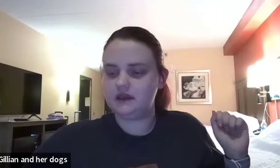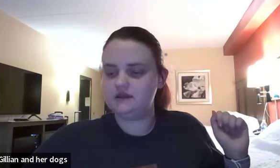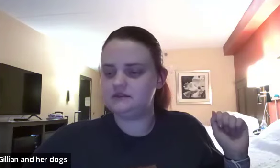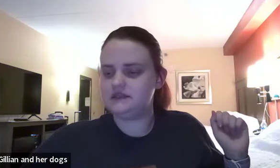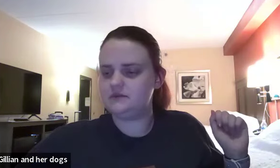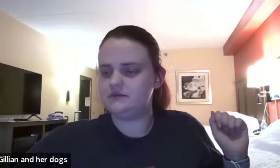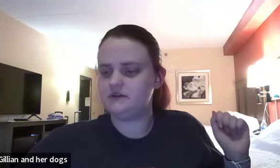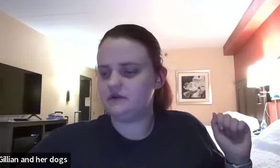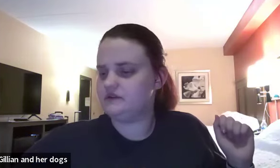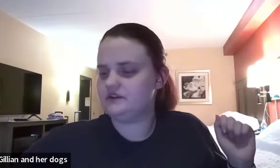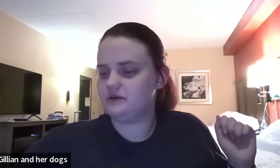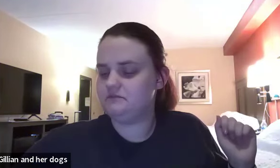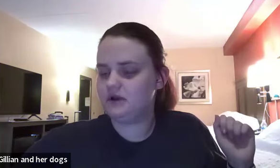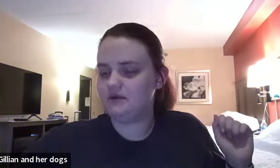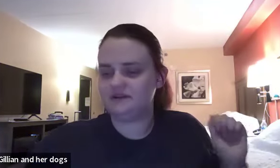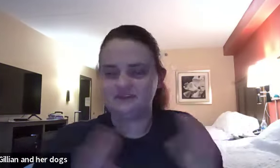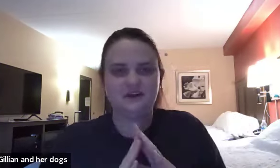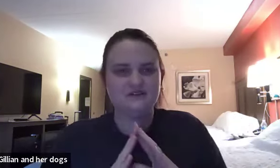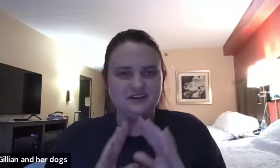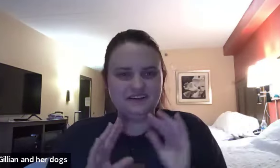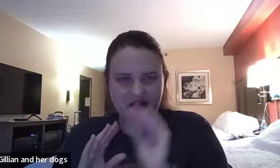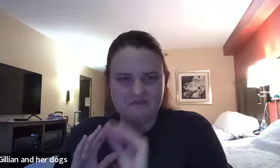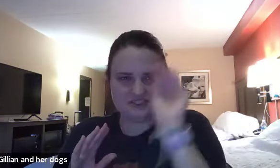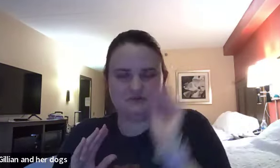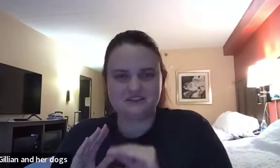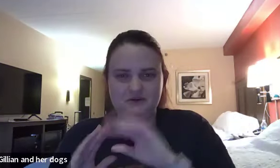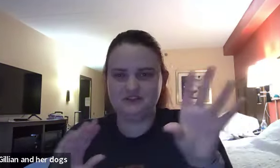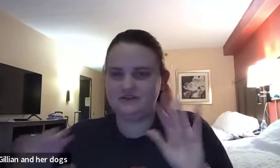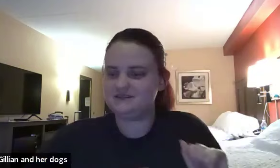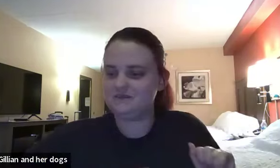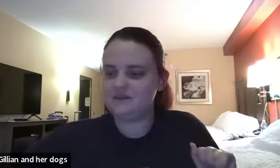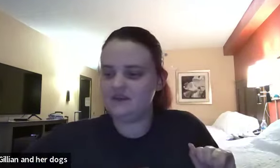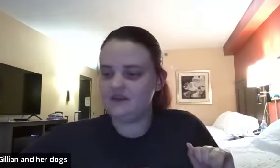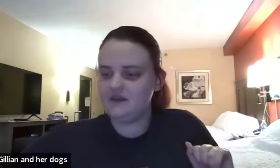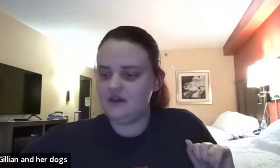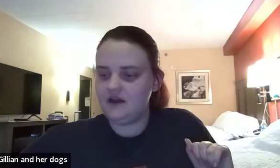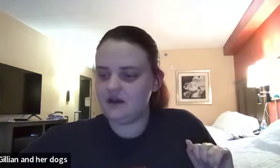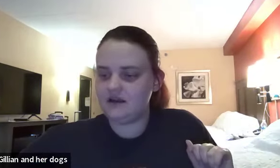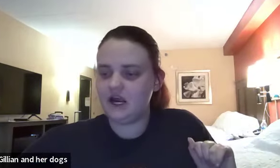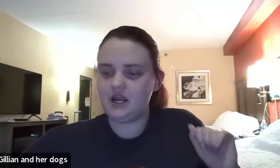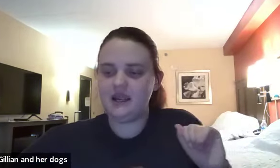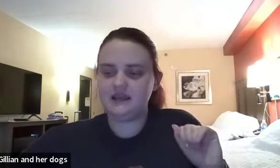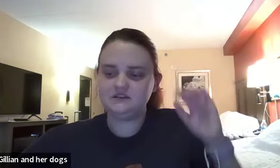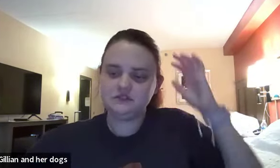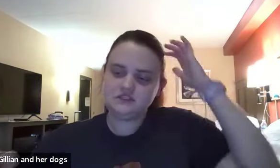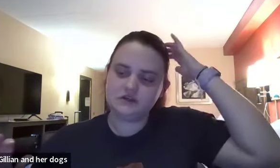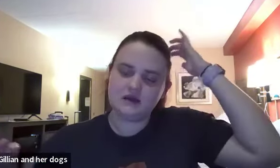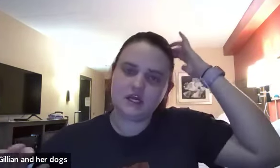Okay. Let's see how many we've done. We've only done three. Okay, perfect. Sorry, I was trying to like count, make sure I wasn't going too fast. All right, our next ones are now going